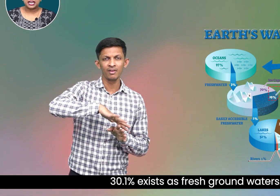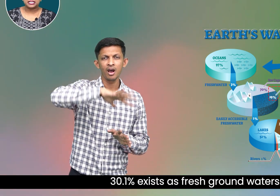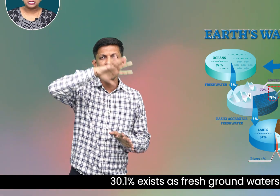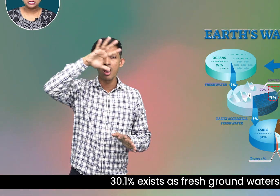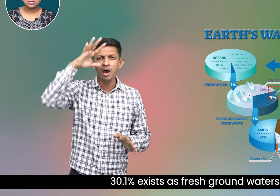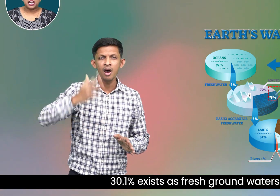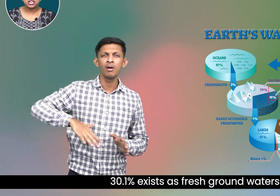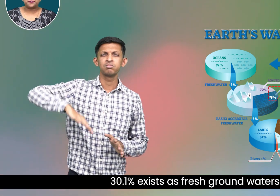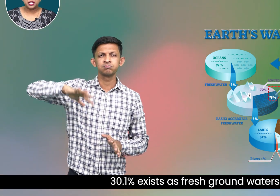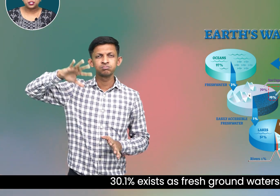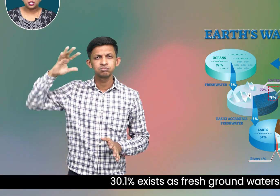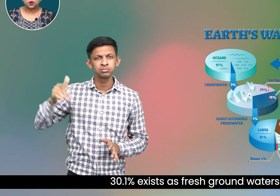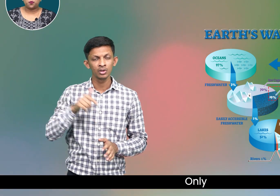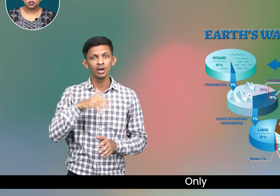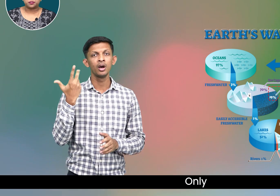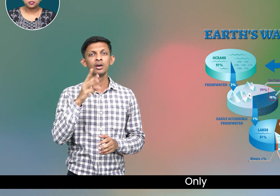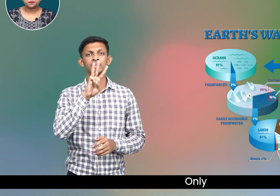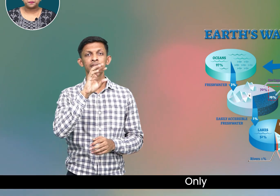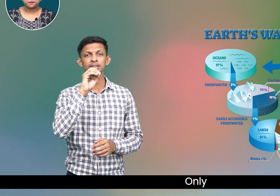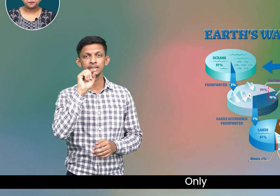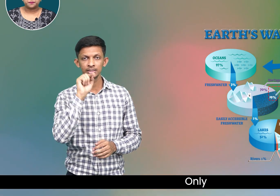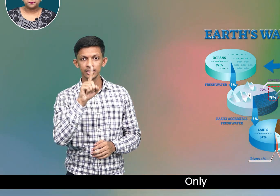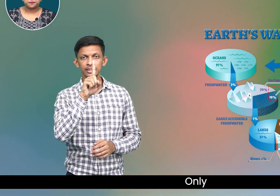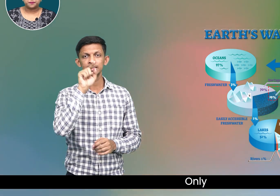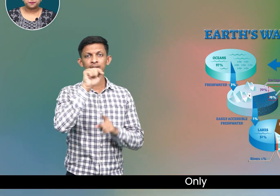30.1% exists as fresh groundwaters.